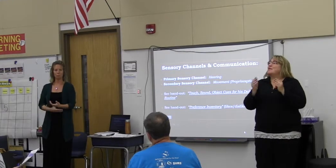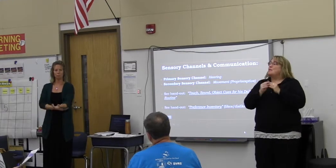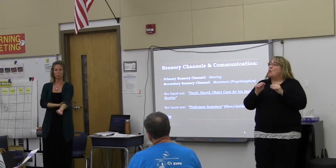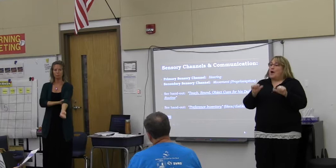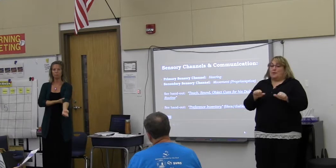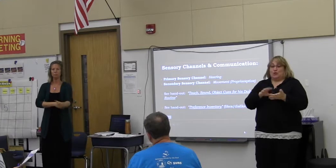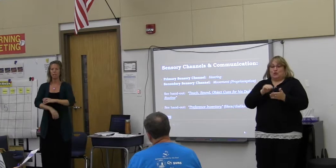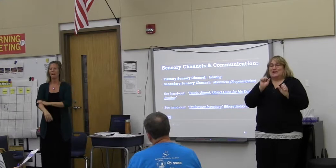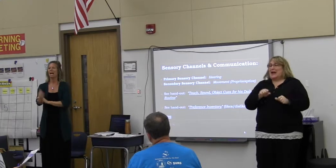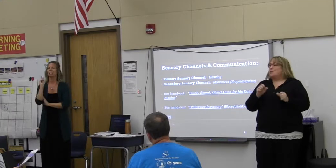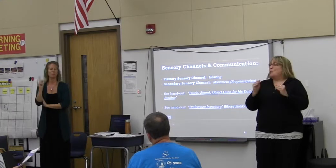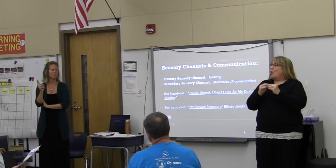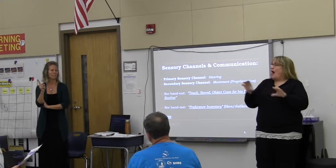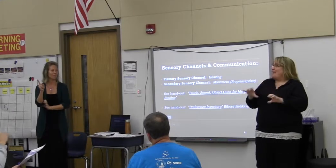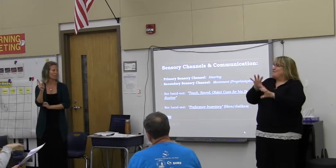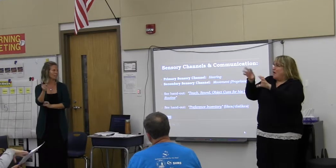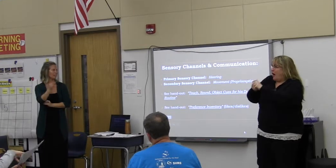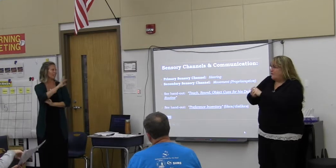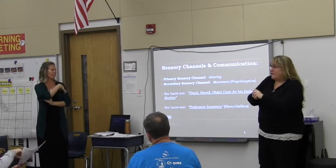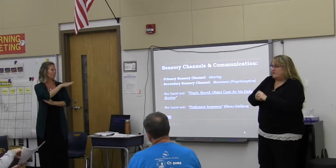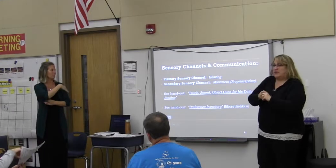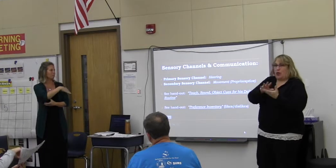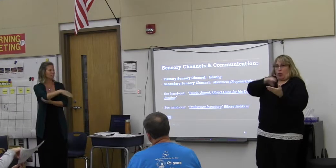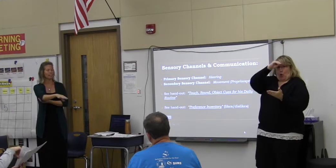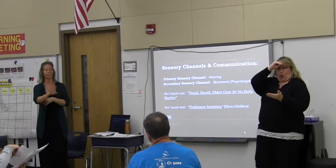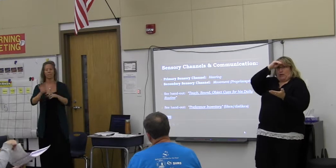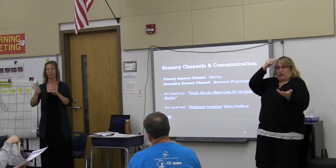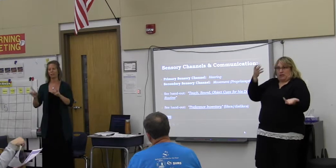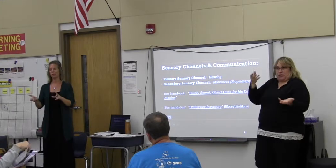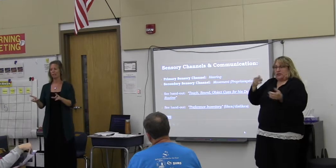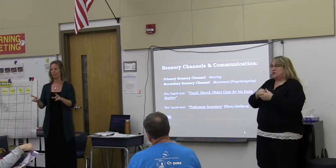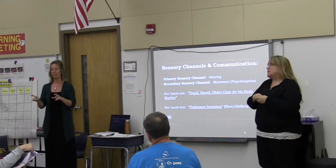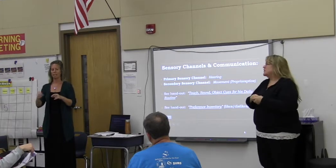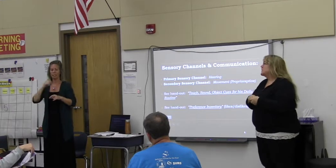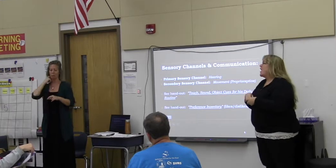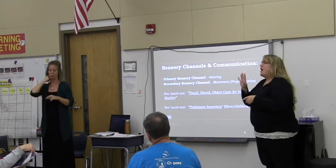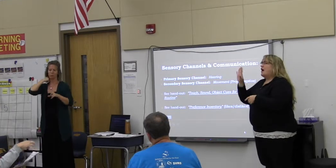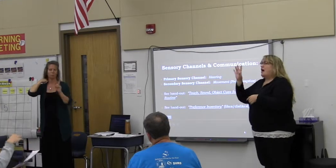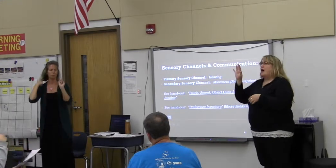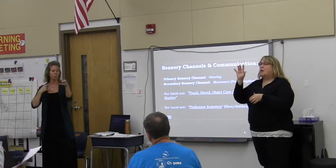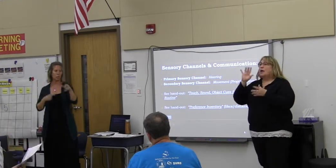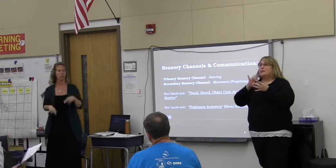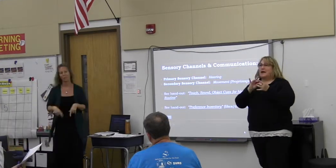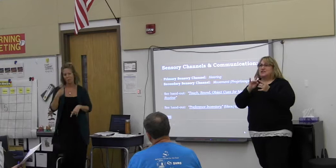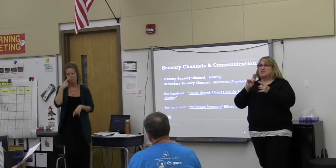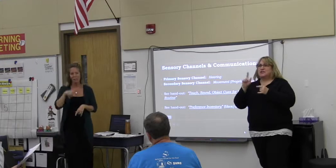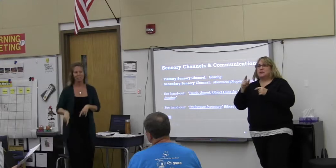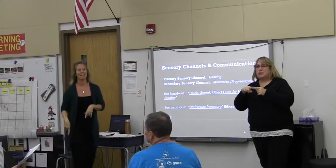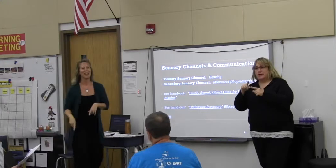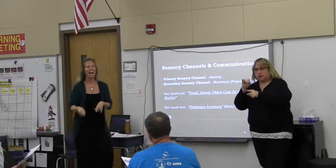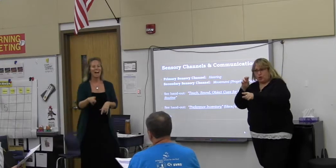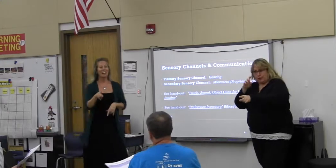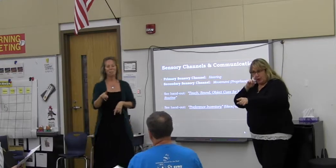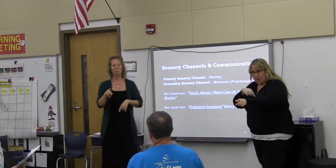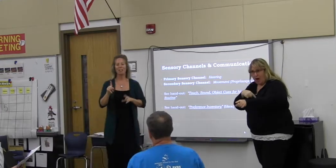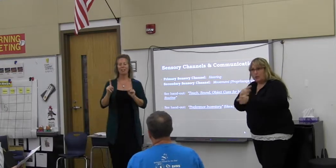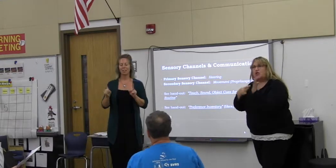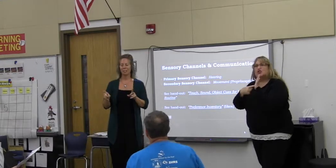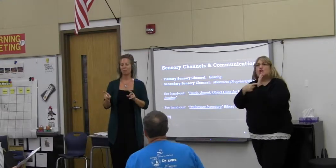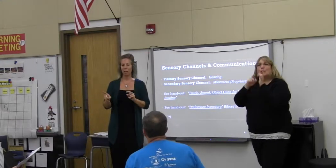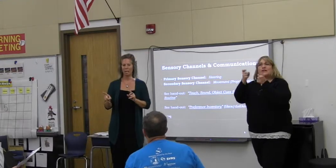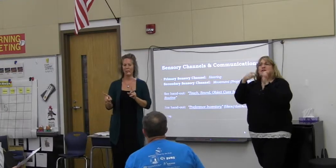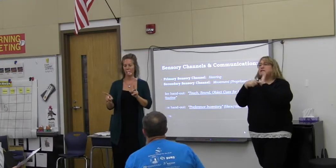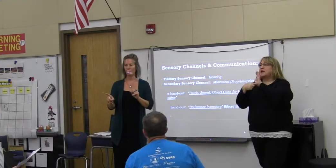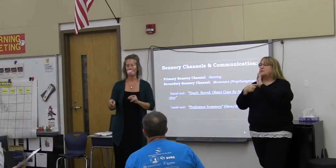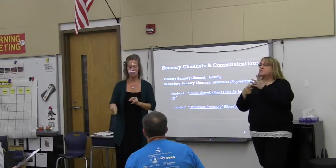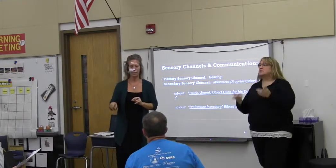participant. I just want to touch on this. It mentions it later, but I just want to give an example. Joe, if you don't mind. This